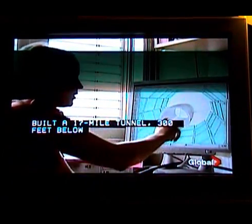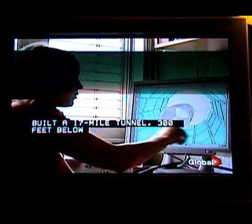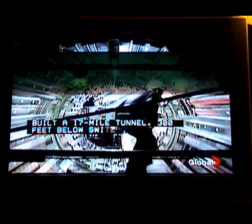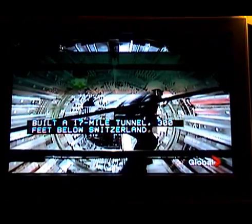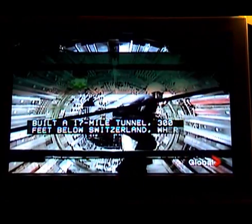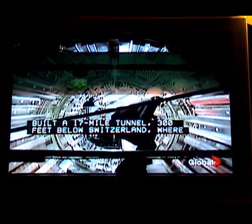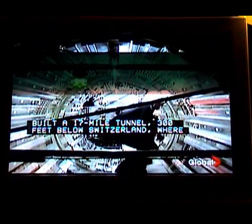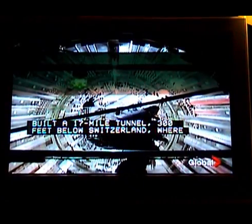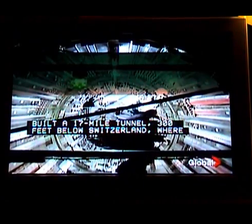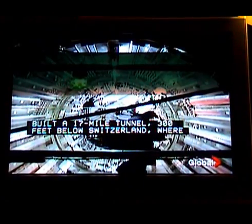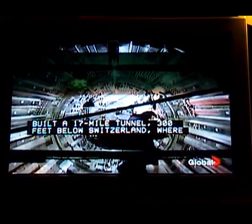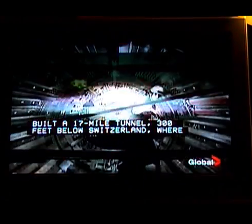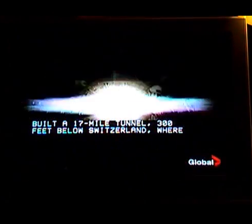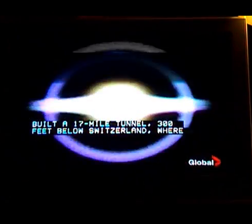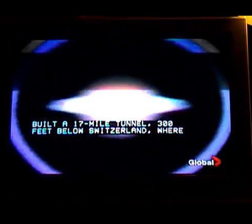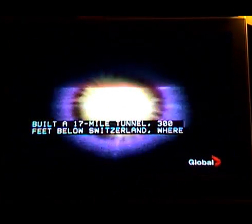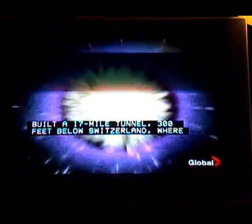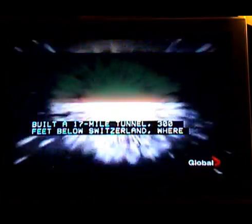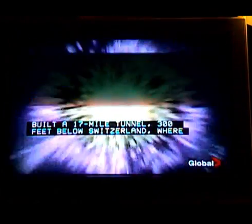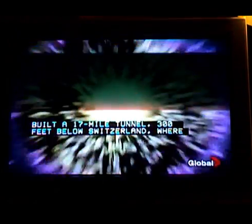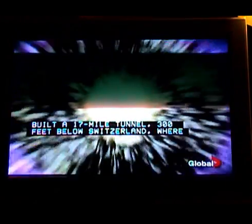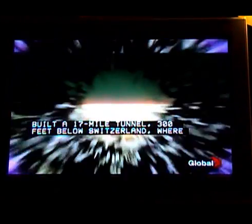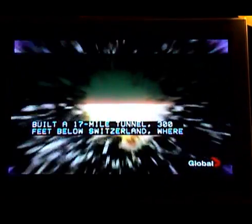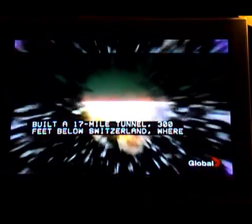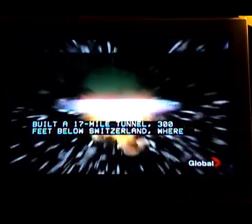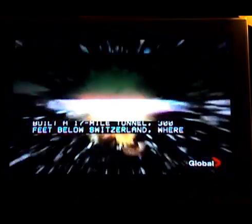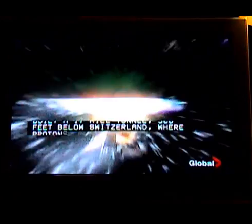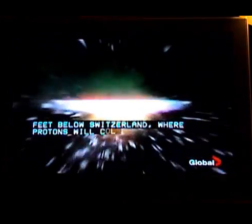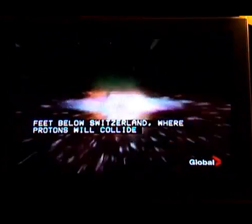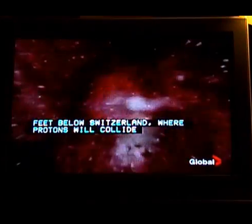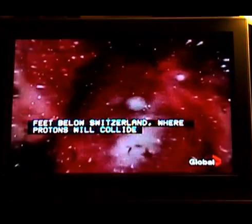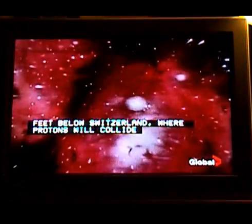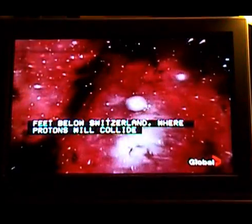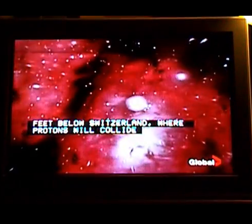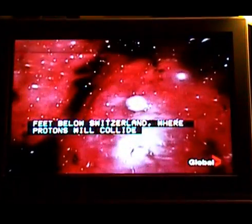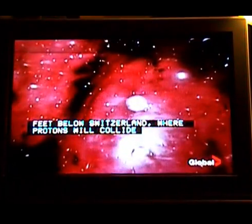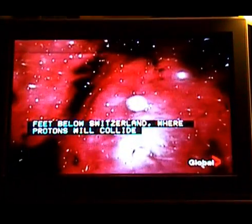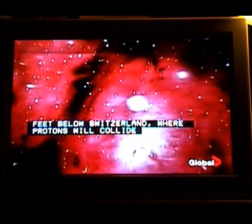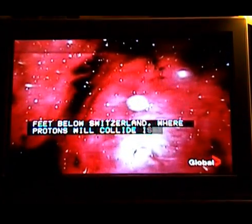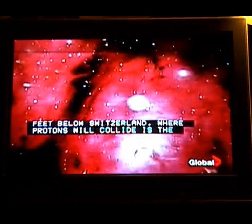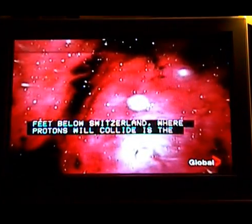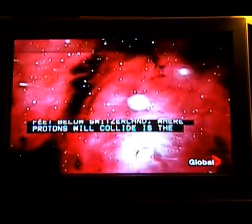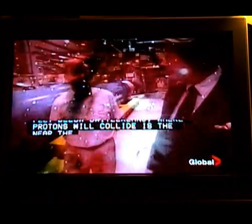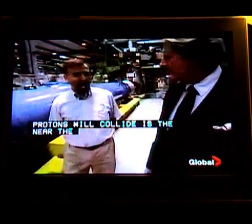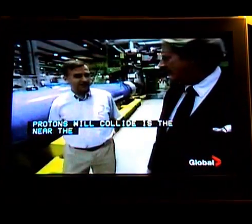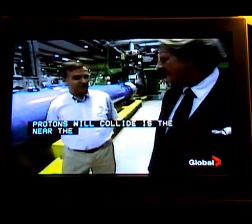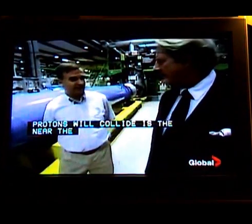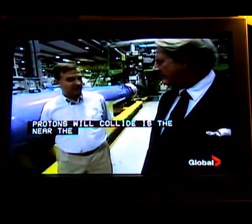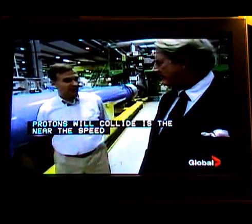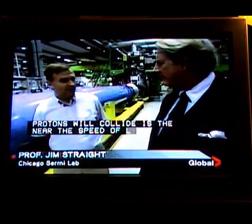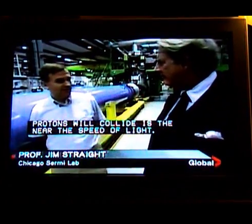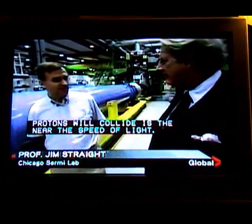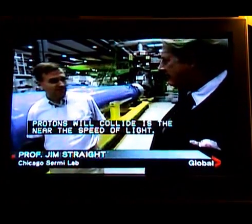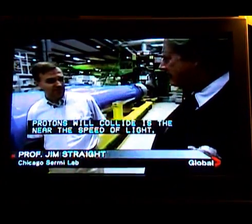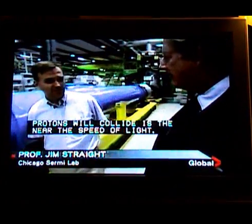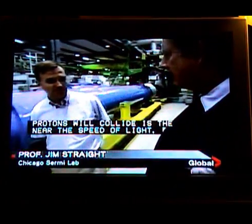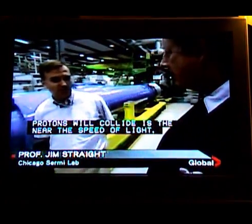this world, to simulate the Big Bang, or the birth of our universe. We expect to learn the most